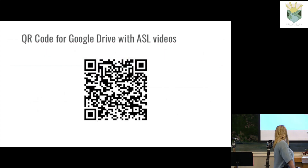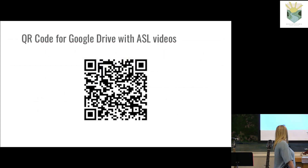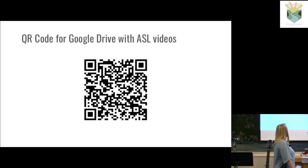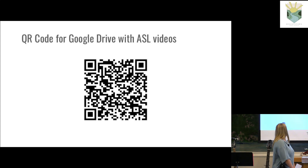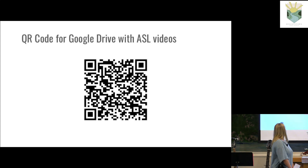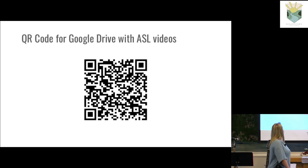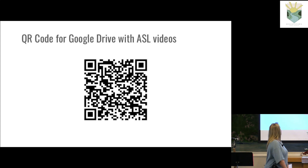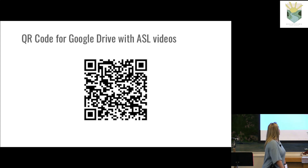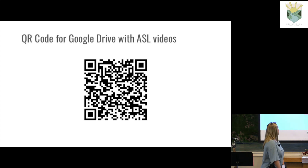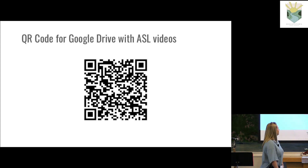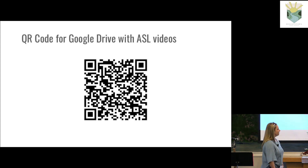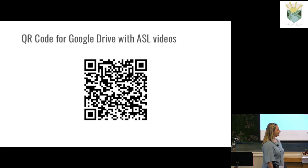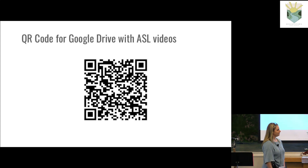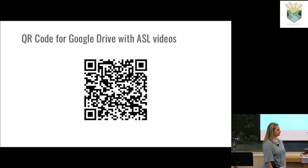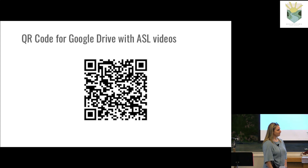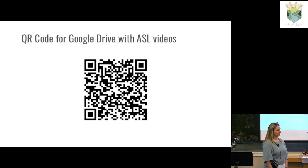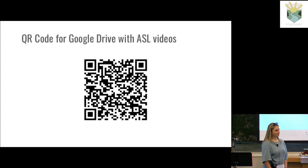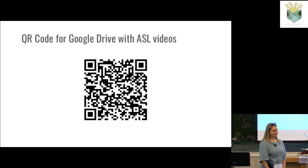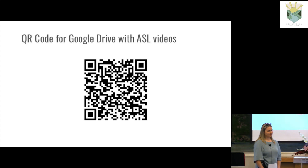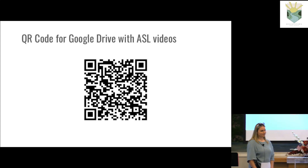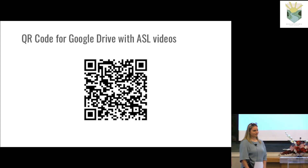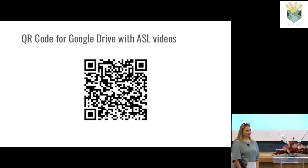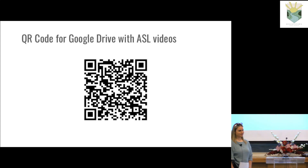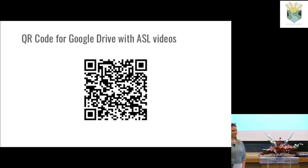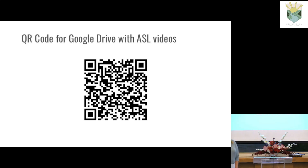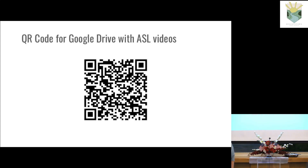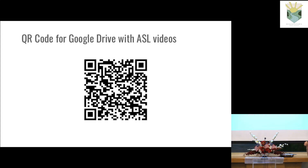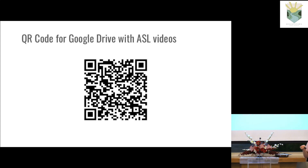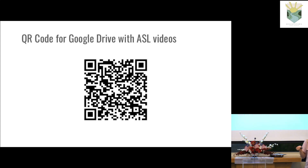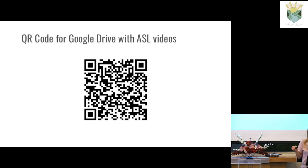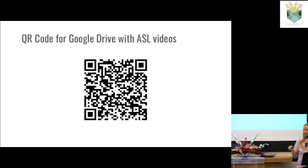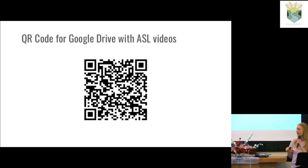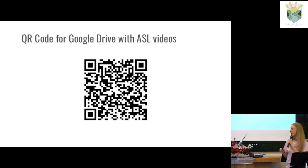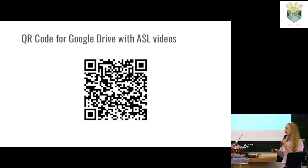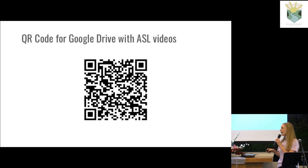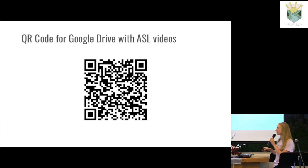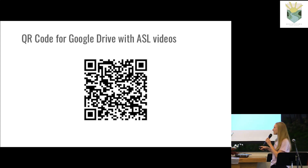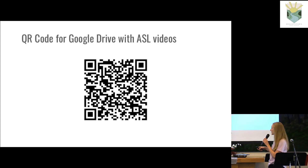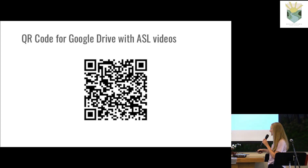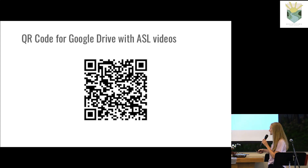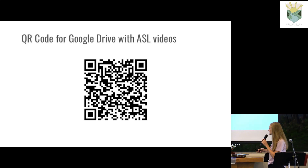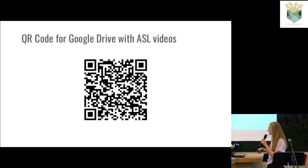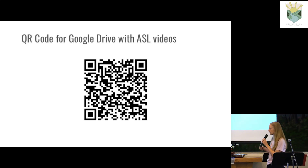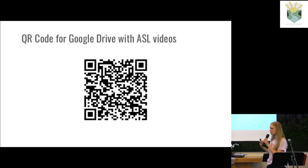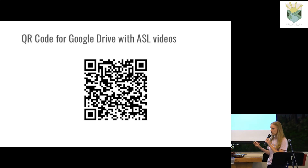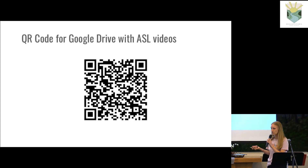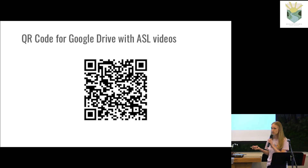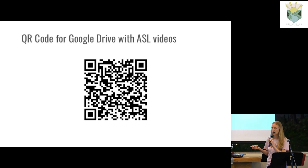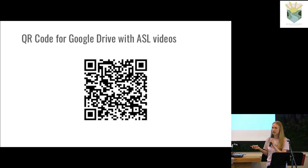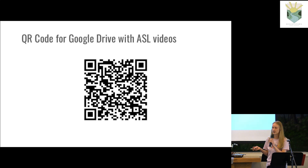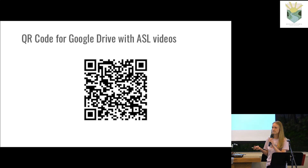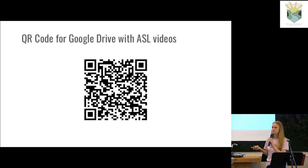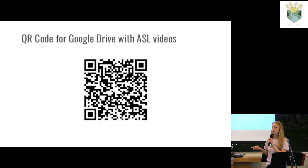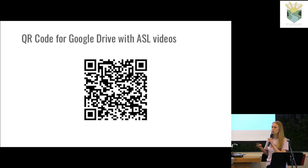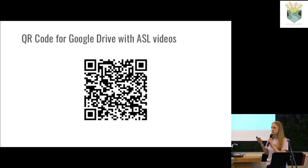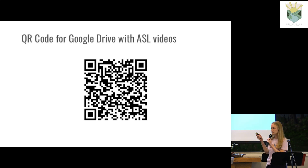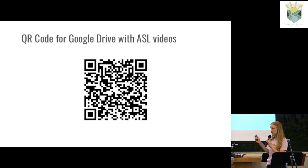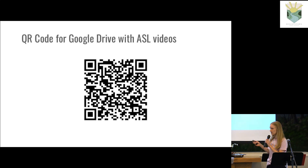there's nothing in the drive because I couldn't get the videos to upload here. But if you want to scan this